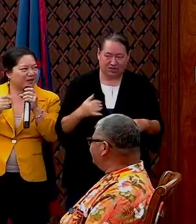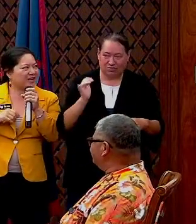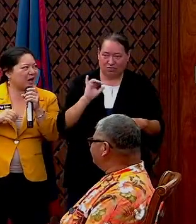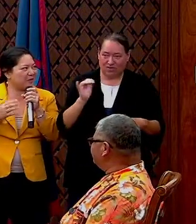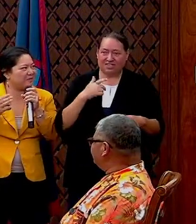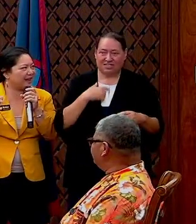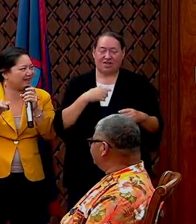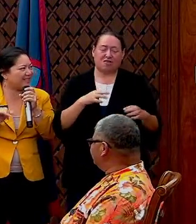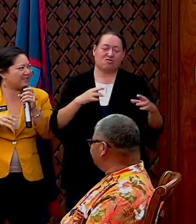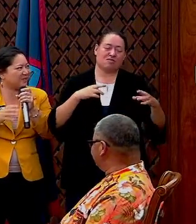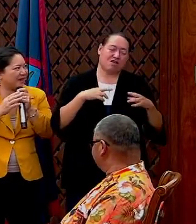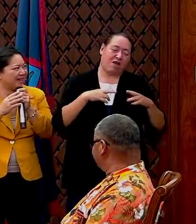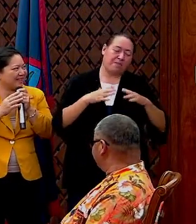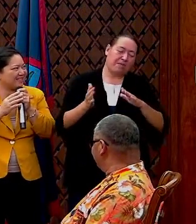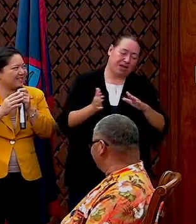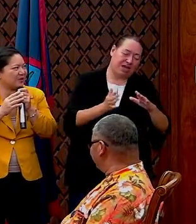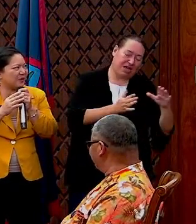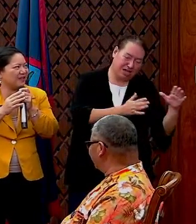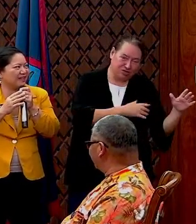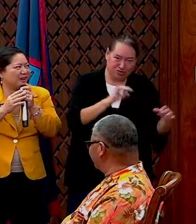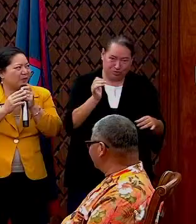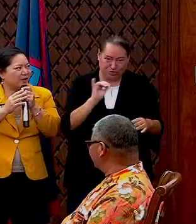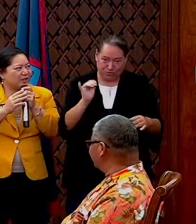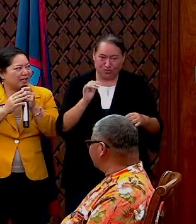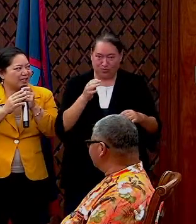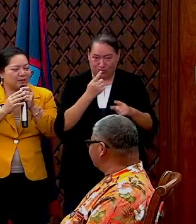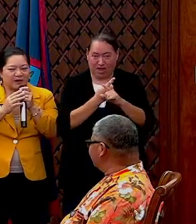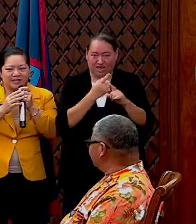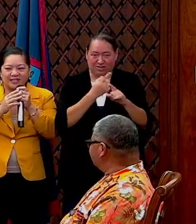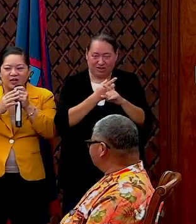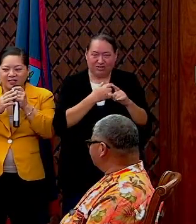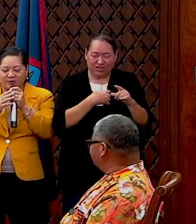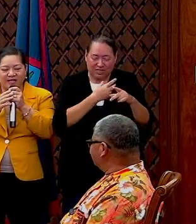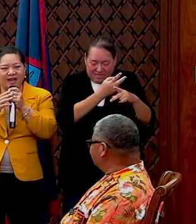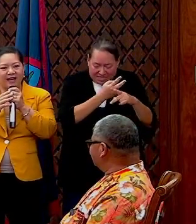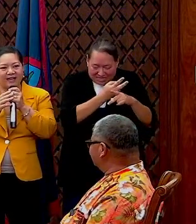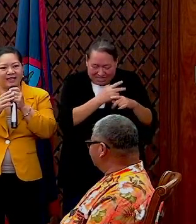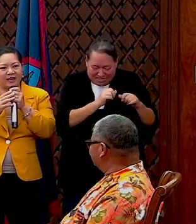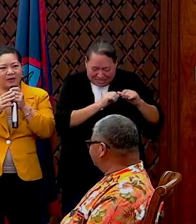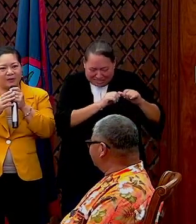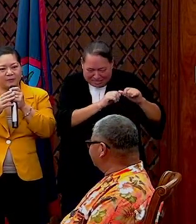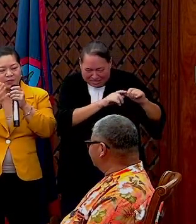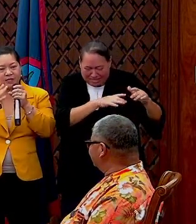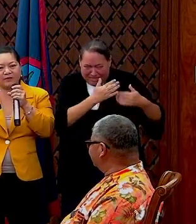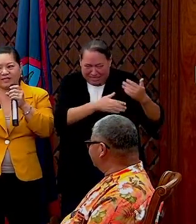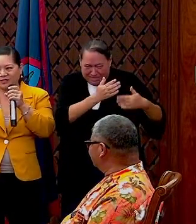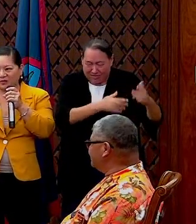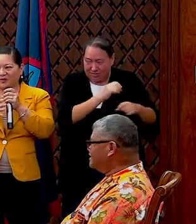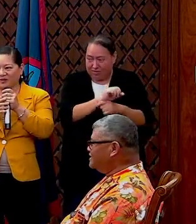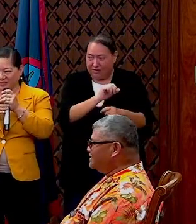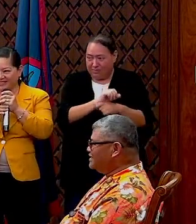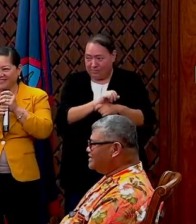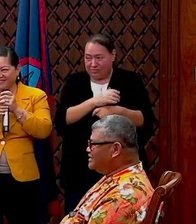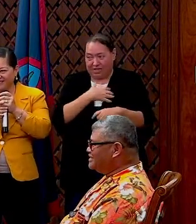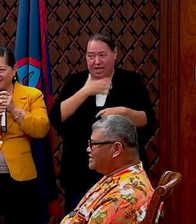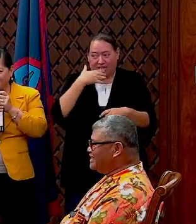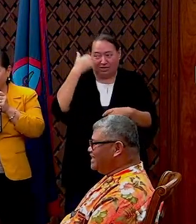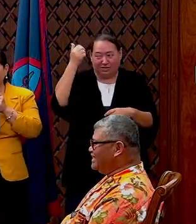that retirement plan too, right? And so we're trying to keep her as long as we can, and for some of the